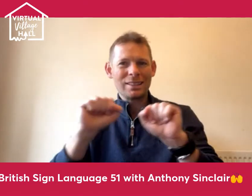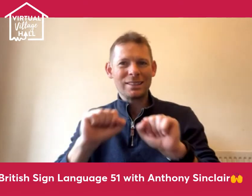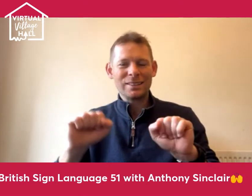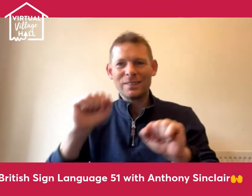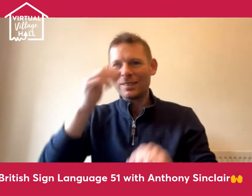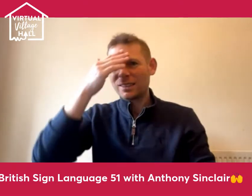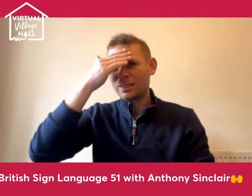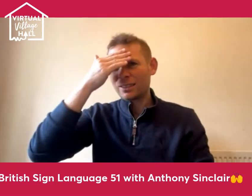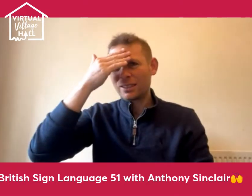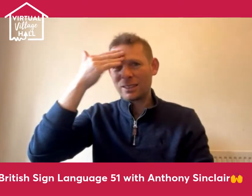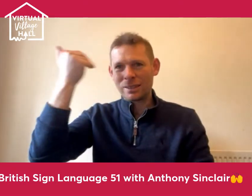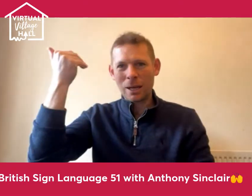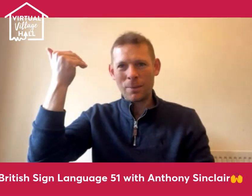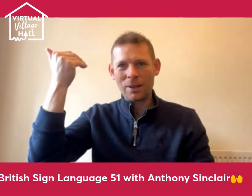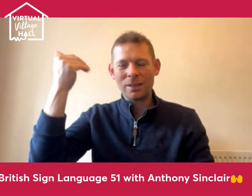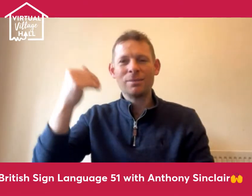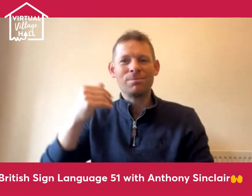And I cannot wait for summer.